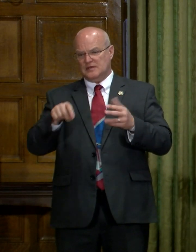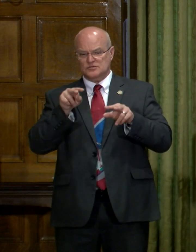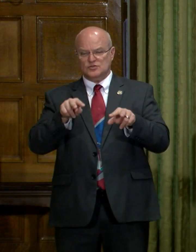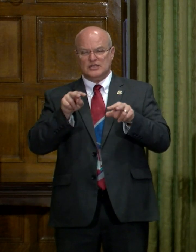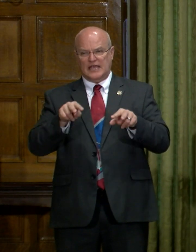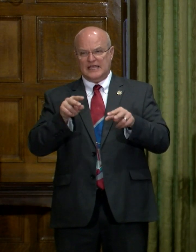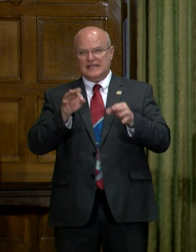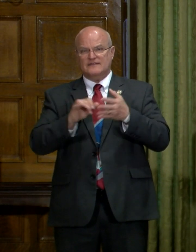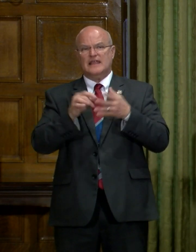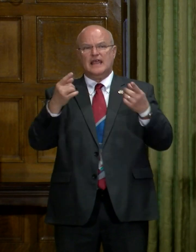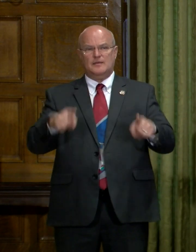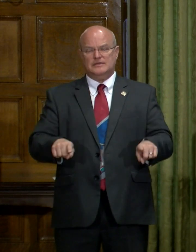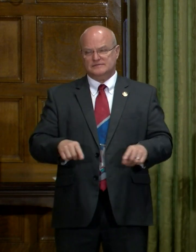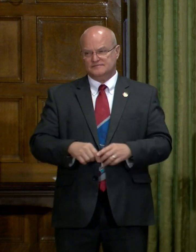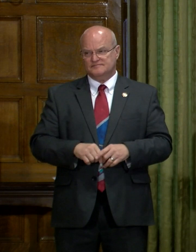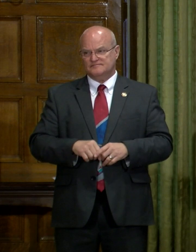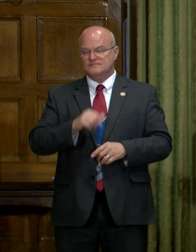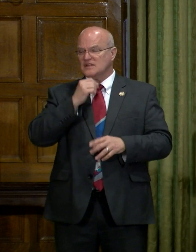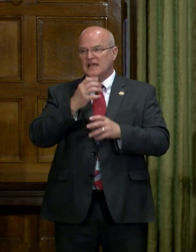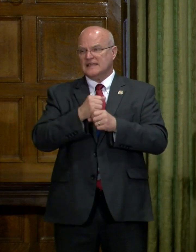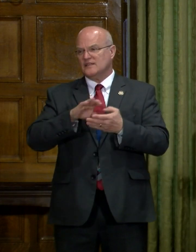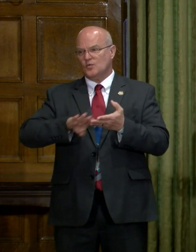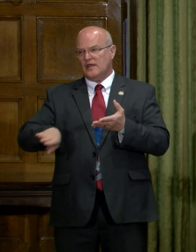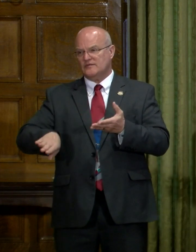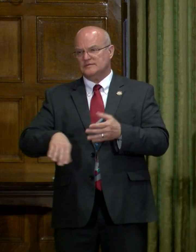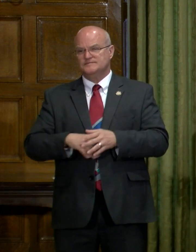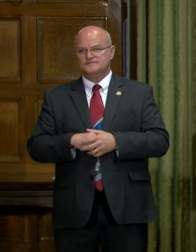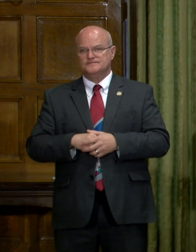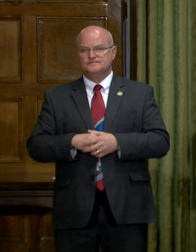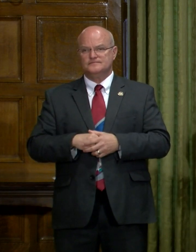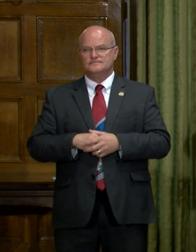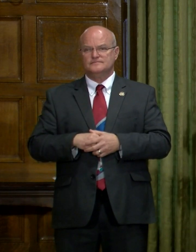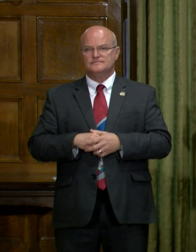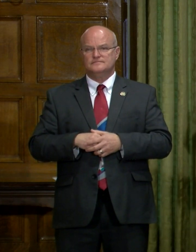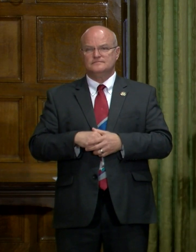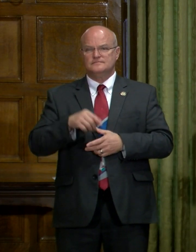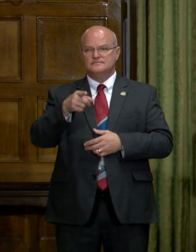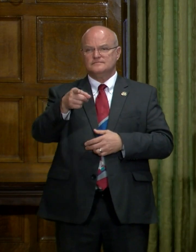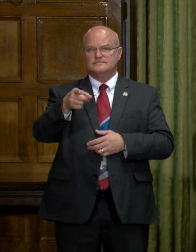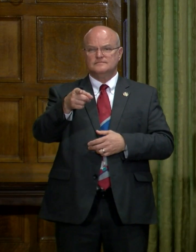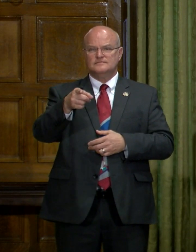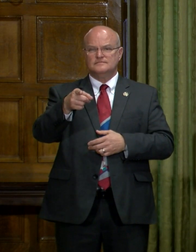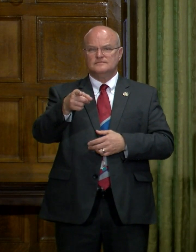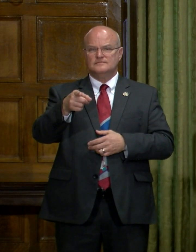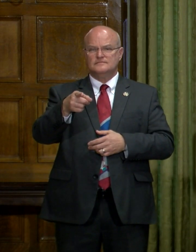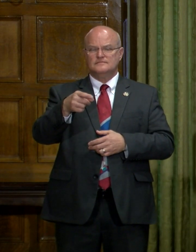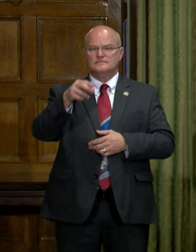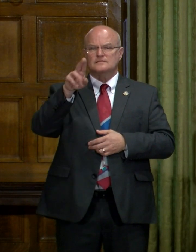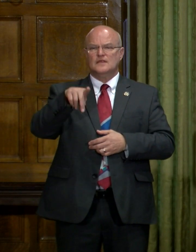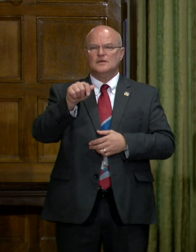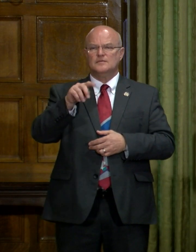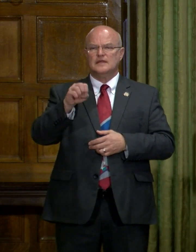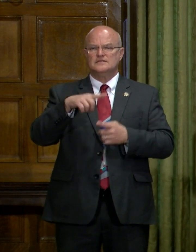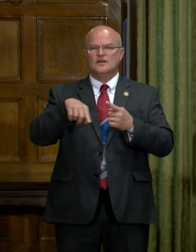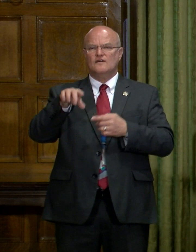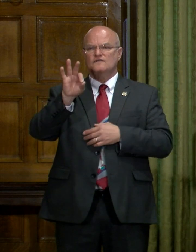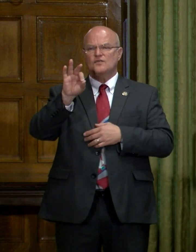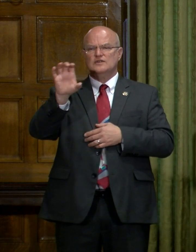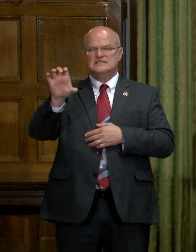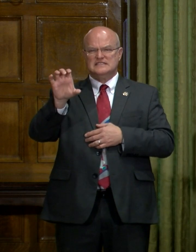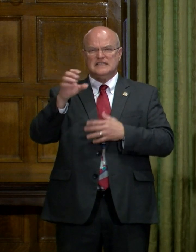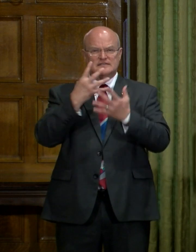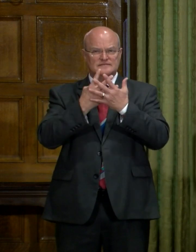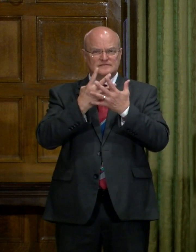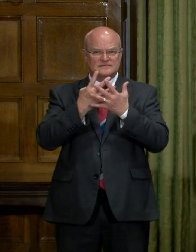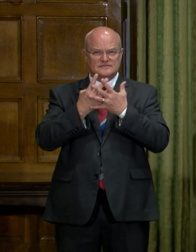to look at if that happened, if we did not get the waiver. Yes, ma'am. Are there any updates on Forest City